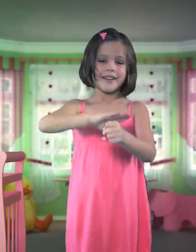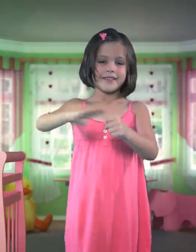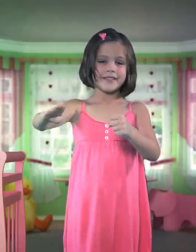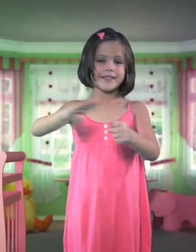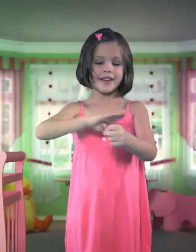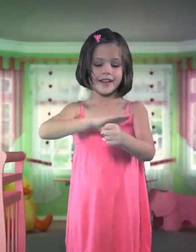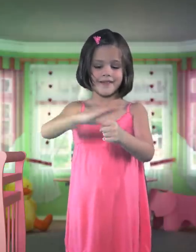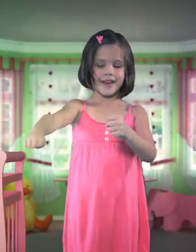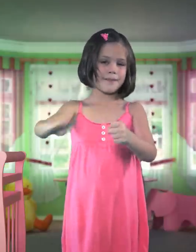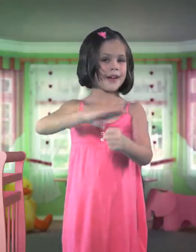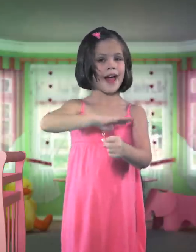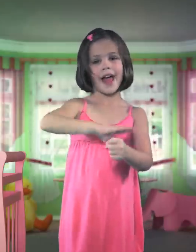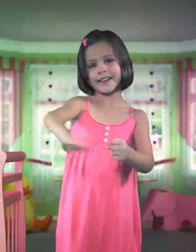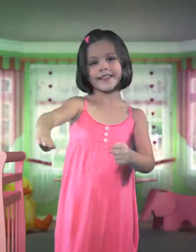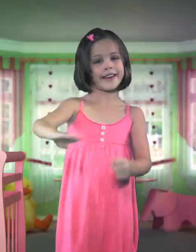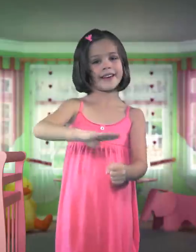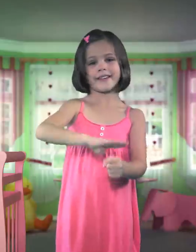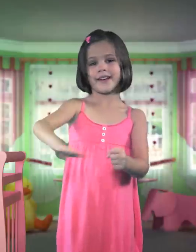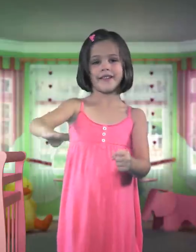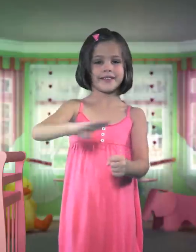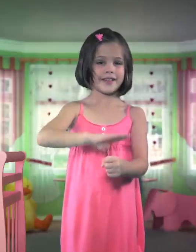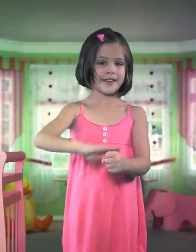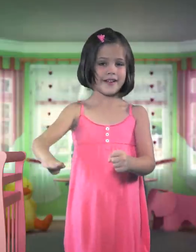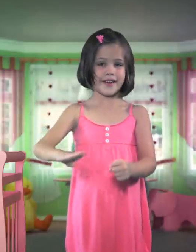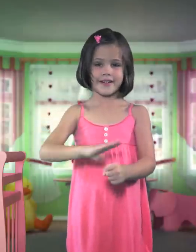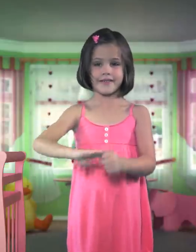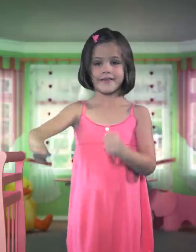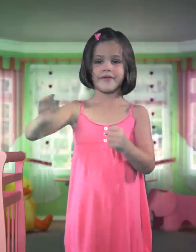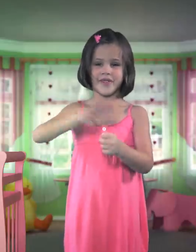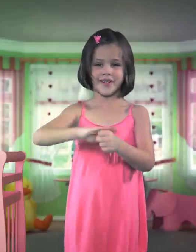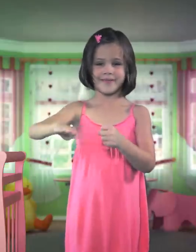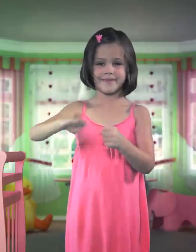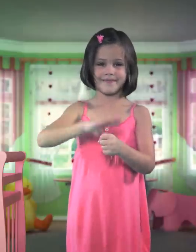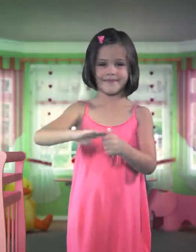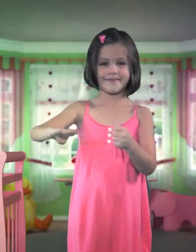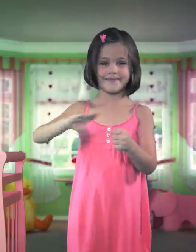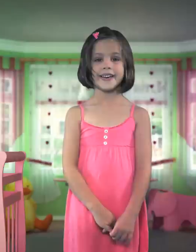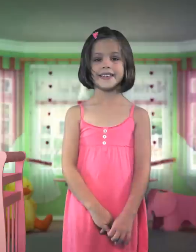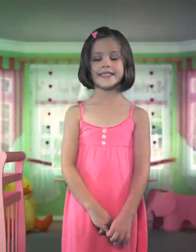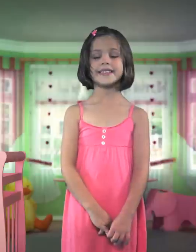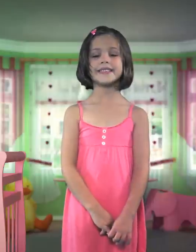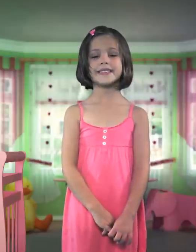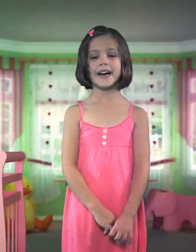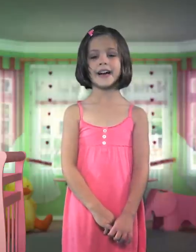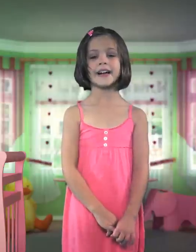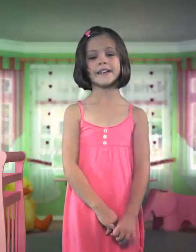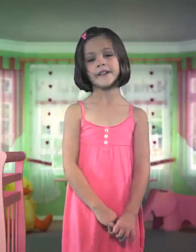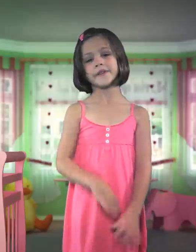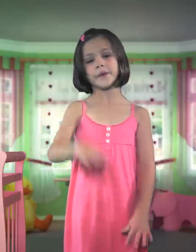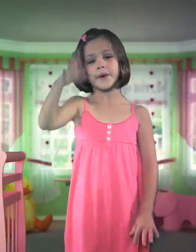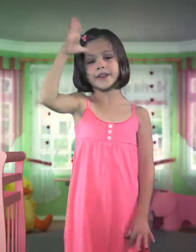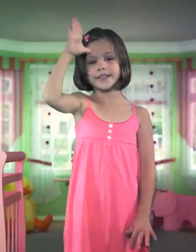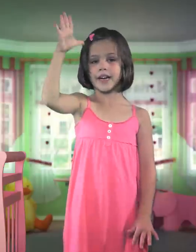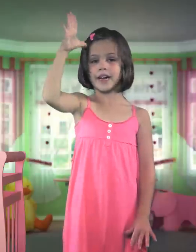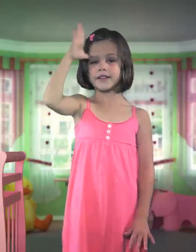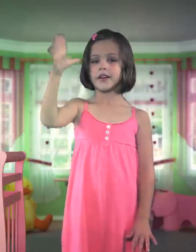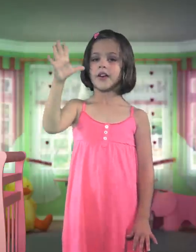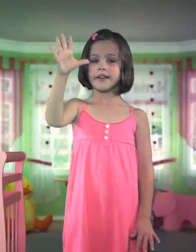Just like you can't put anything else in your hand. Full. This is the sign for dad. You take